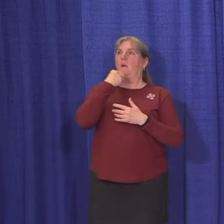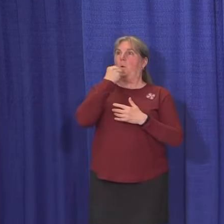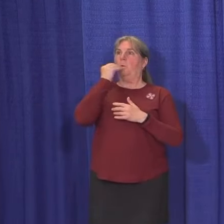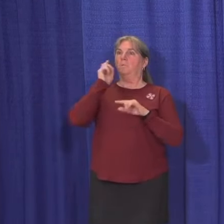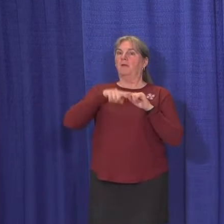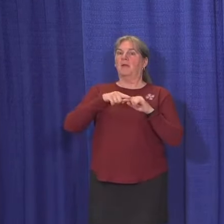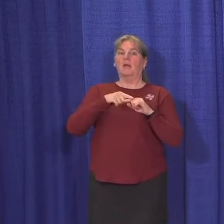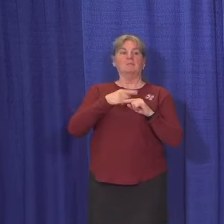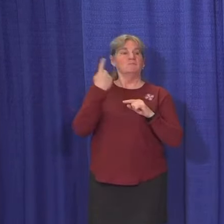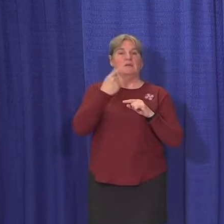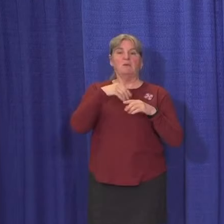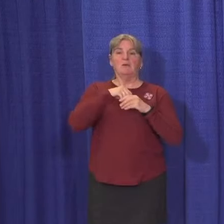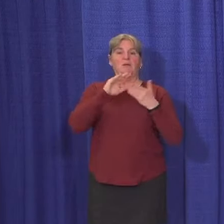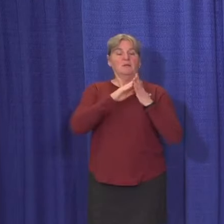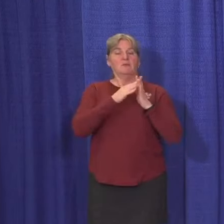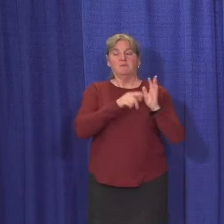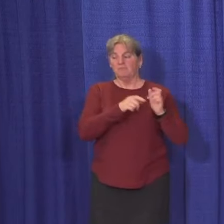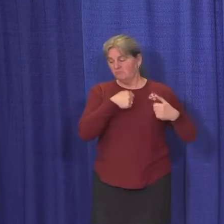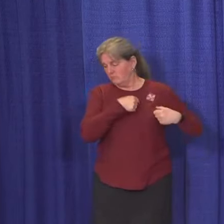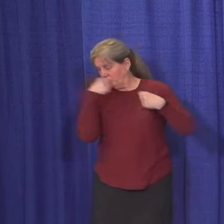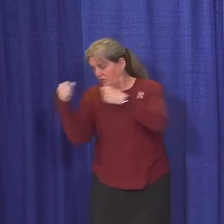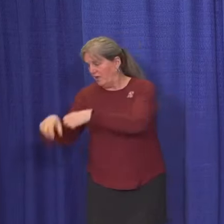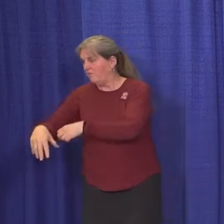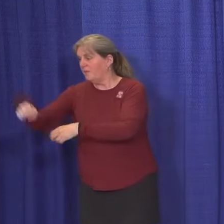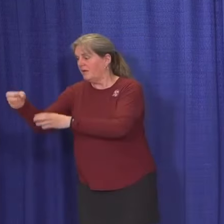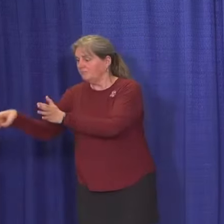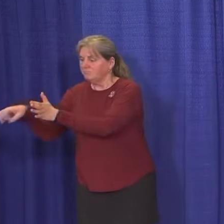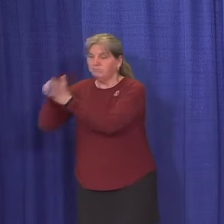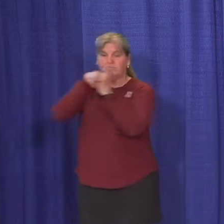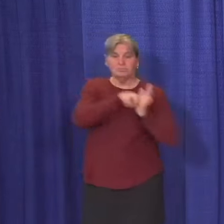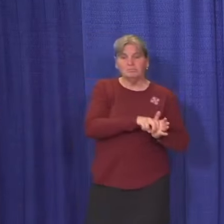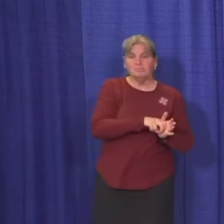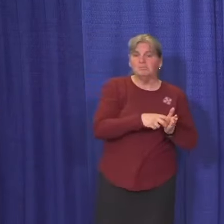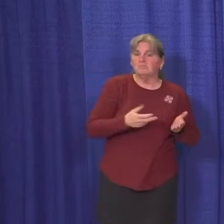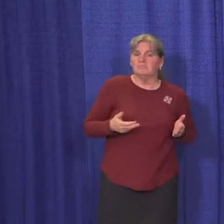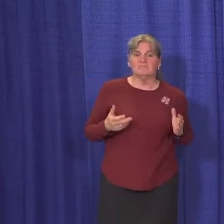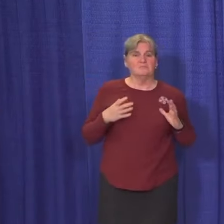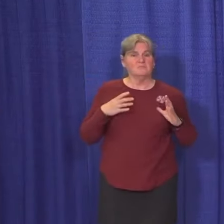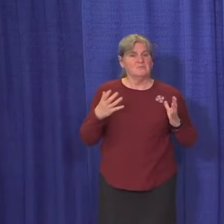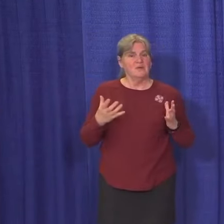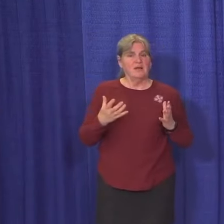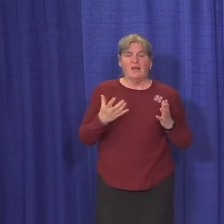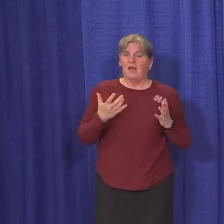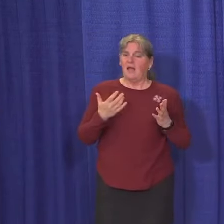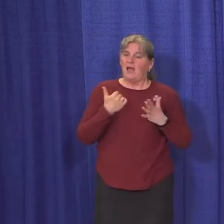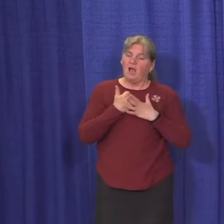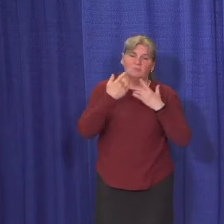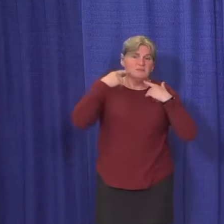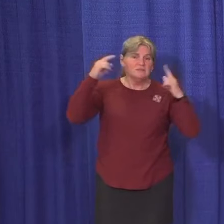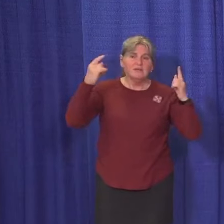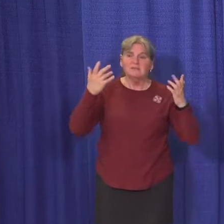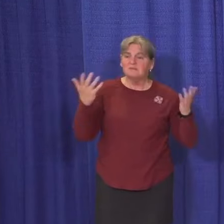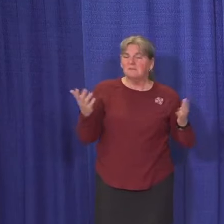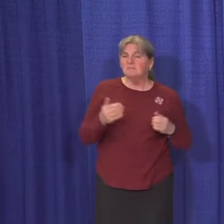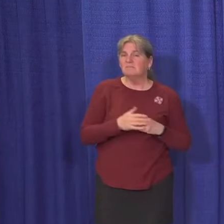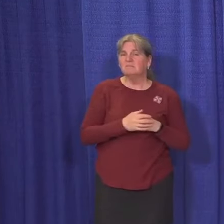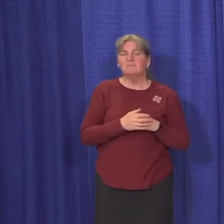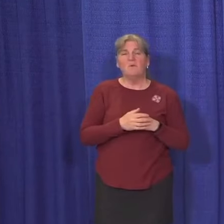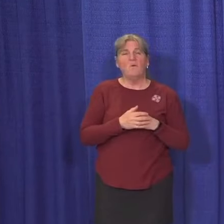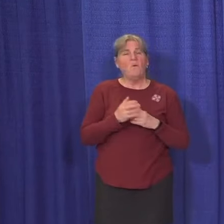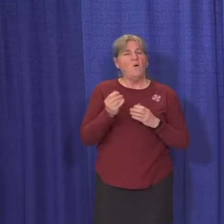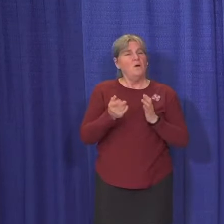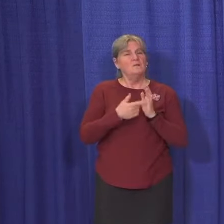questions or leaders vocalizing their support. All of those things have been so important, or just